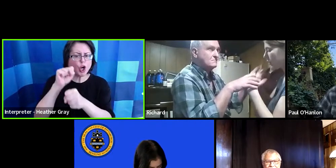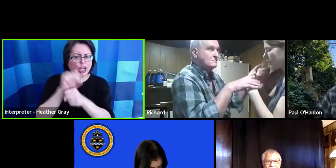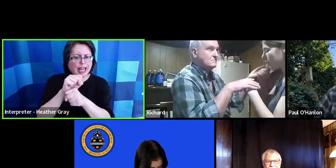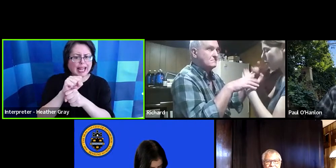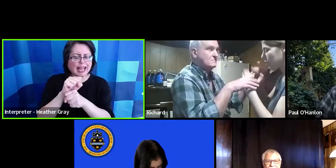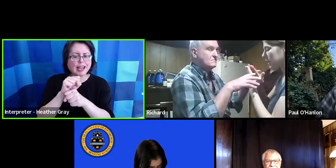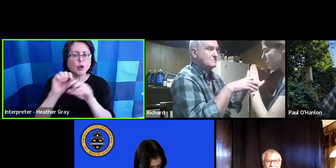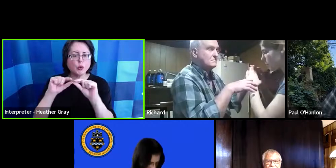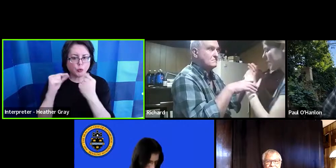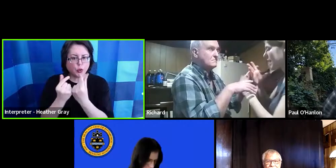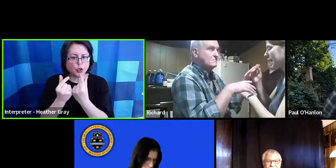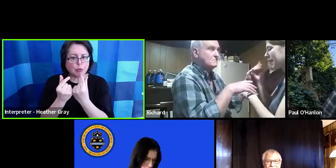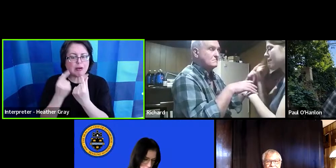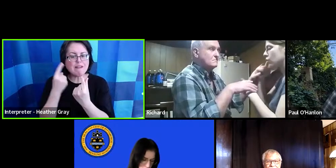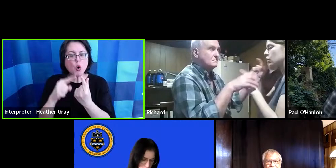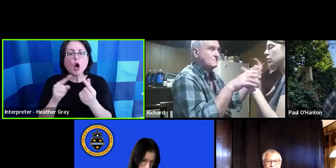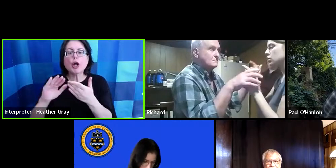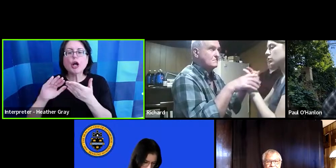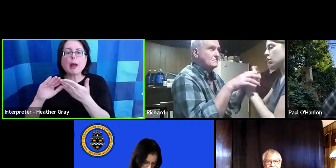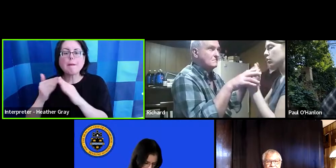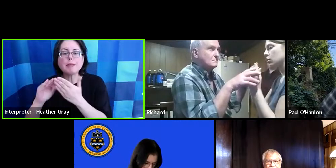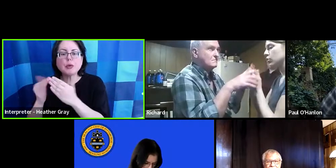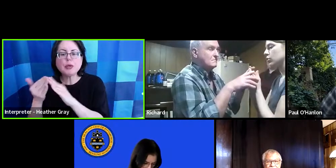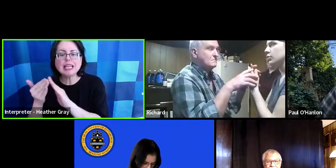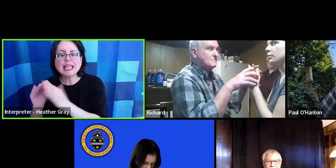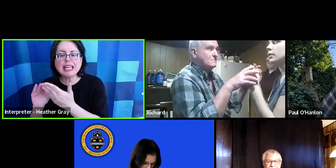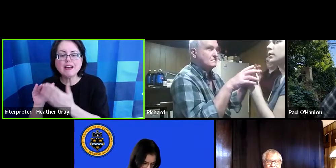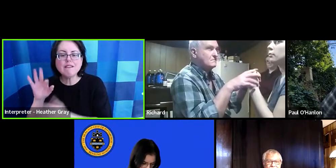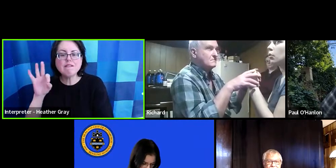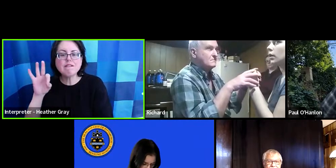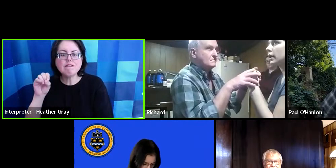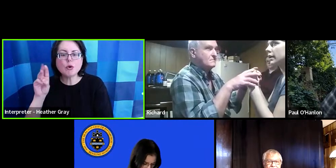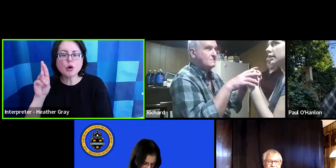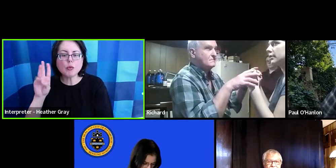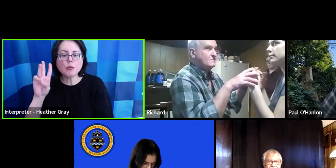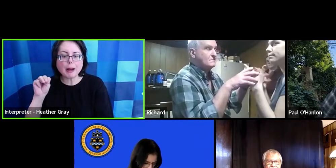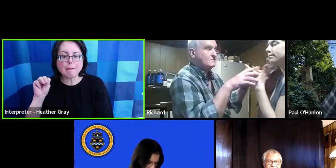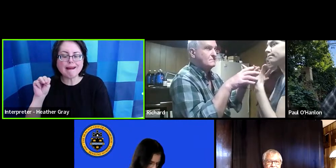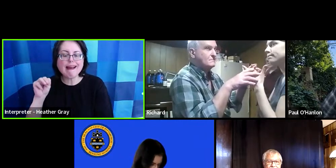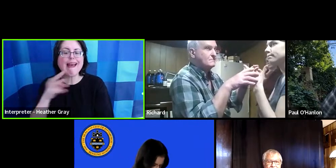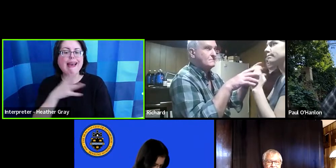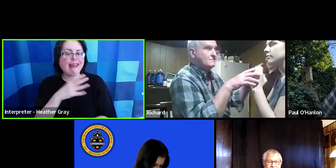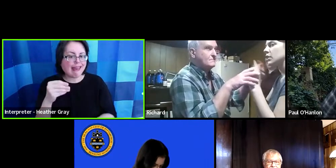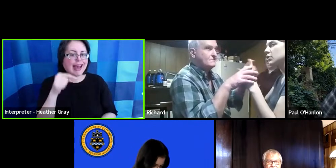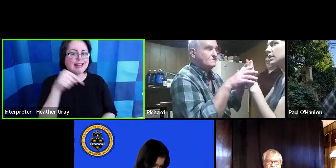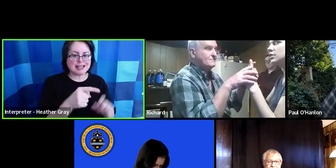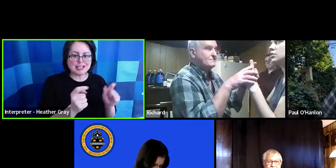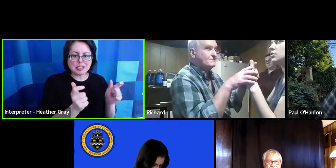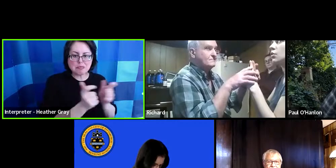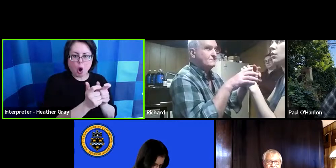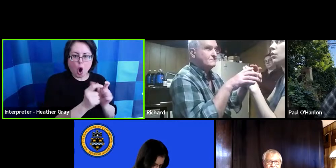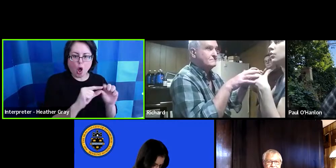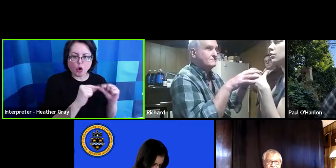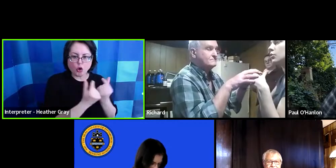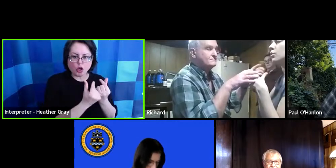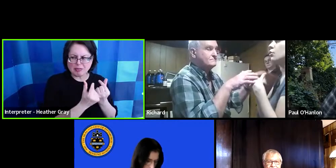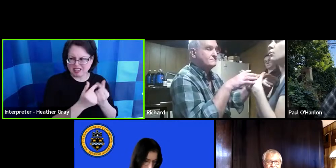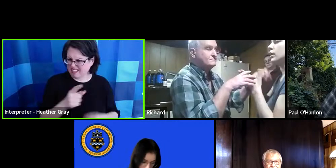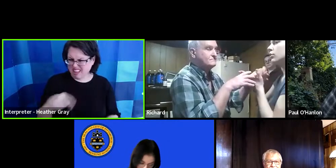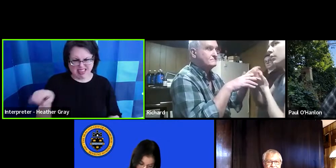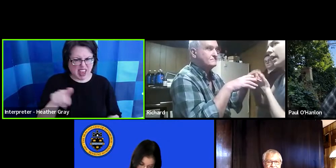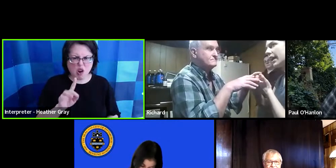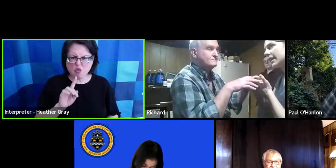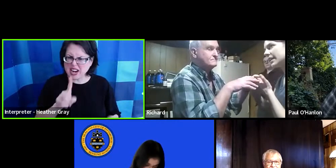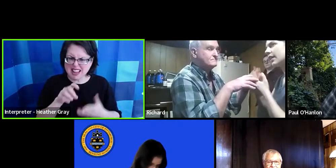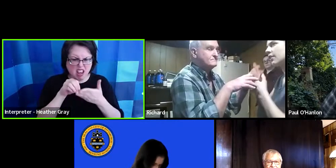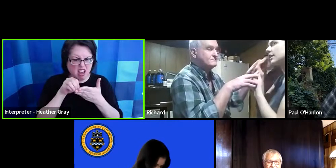for this small group kind of being scribes, and writing things down